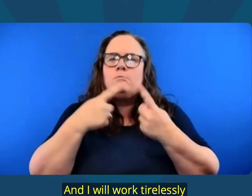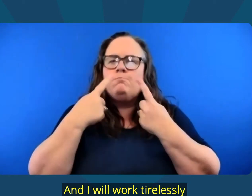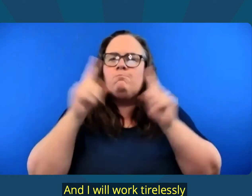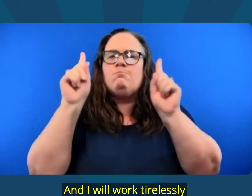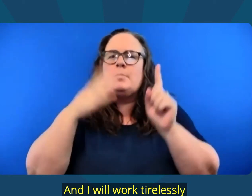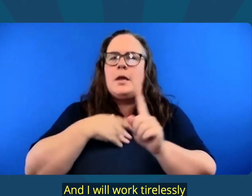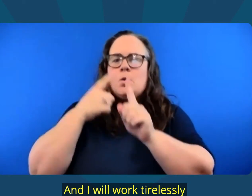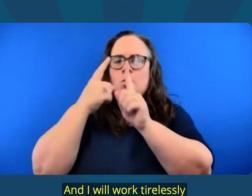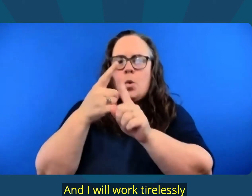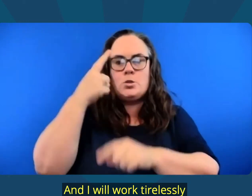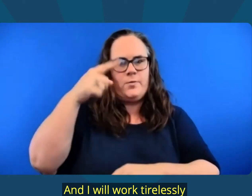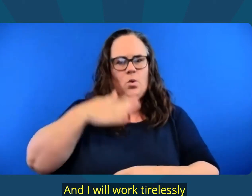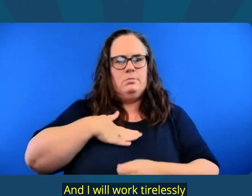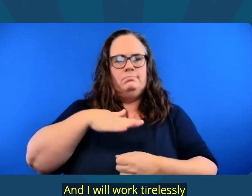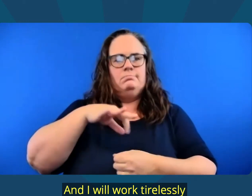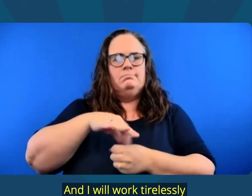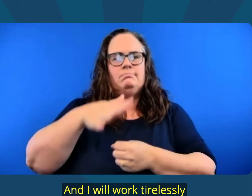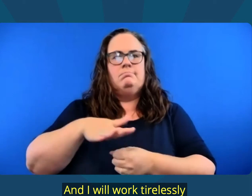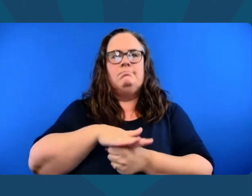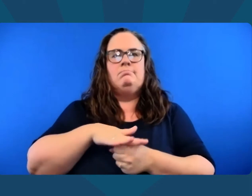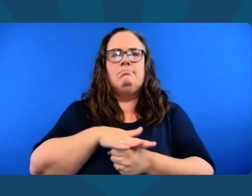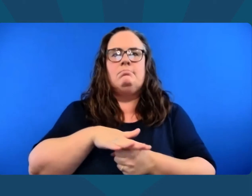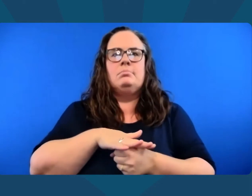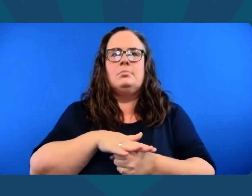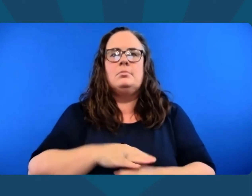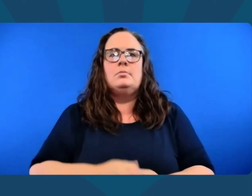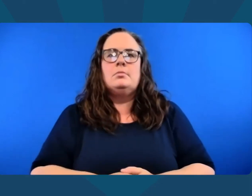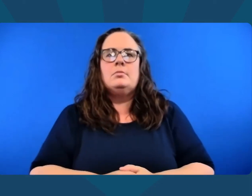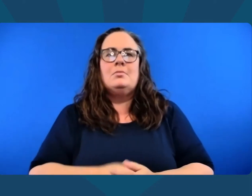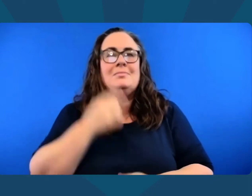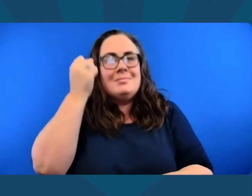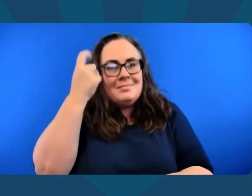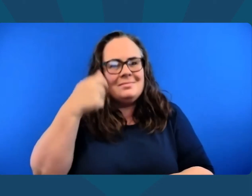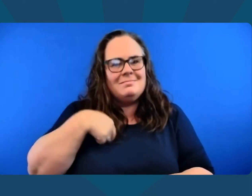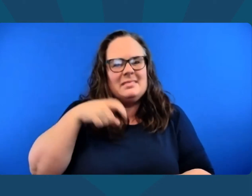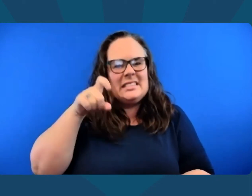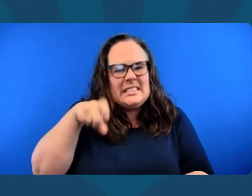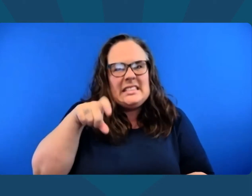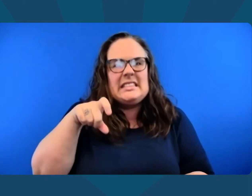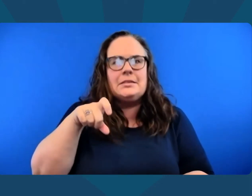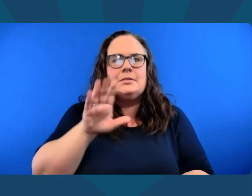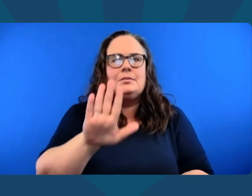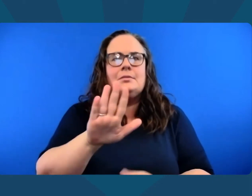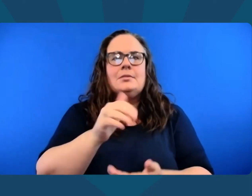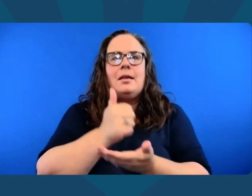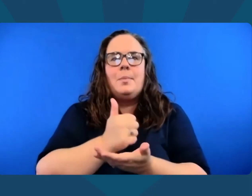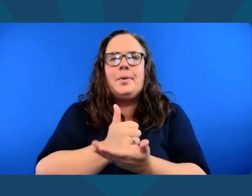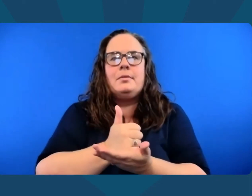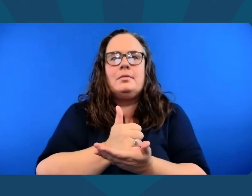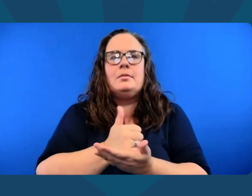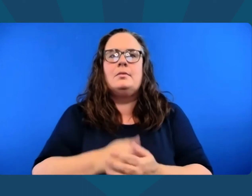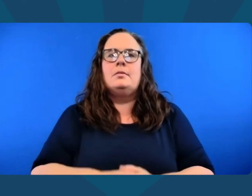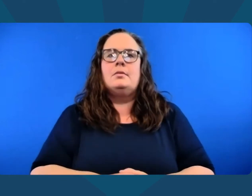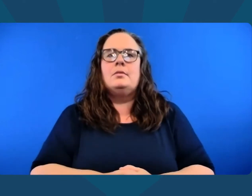And I will work tirelessly to achieve the goals of my constituents. But I can only do this with